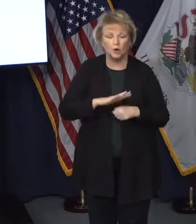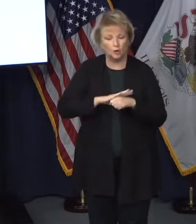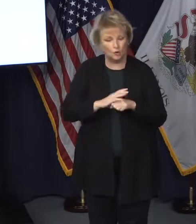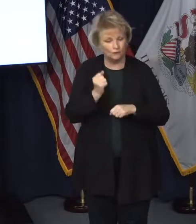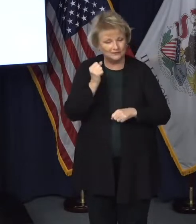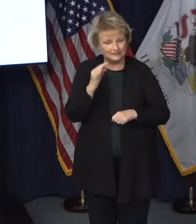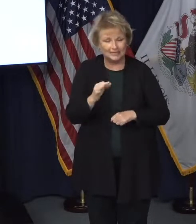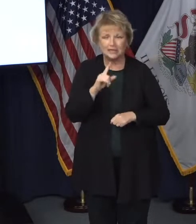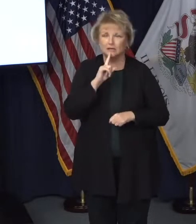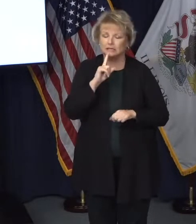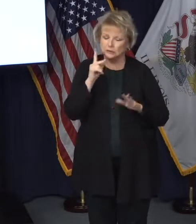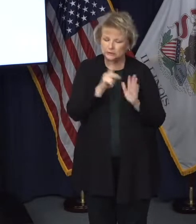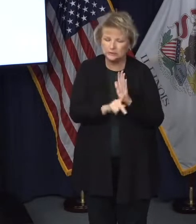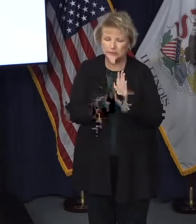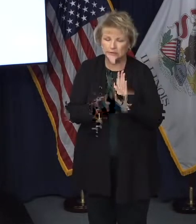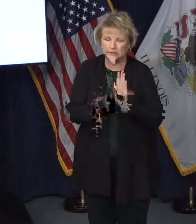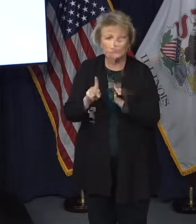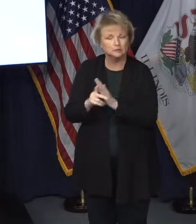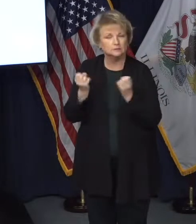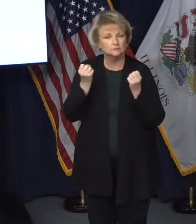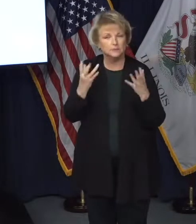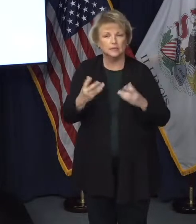been very deadly.